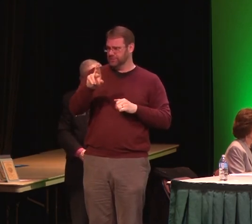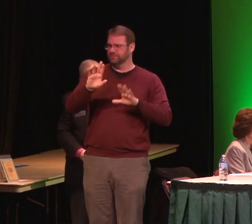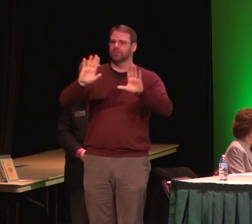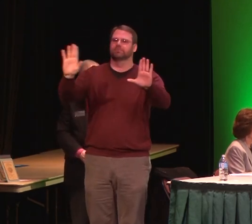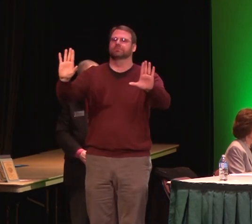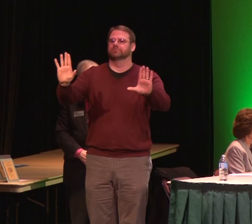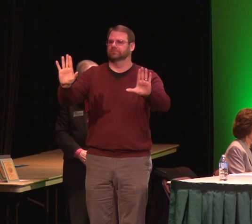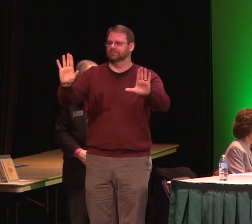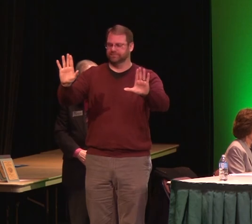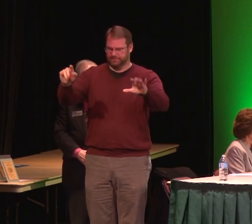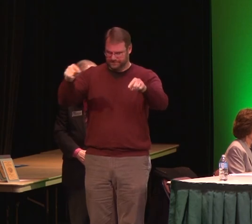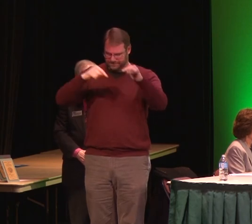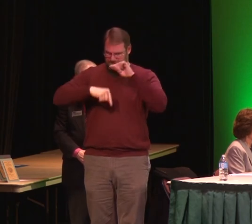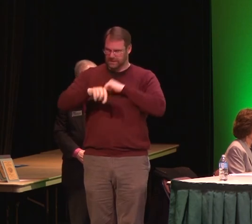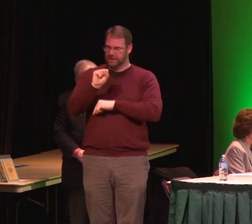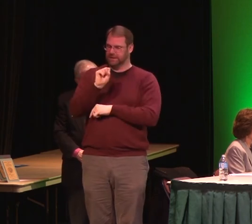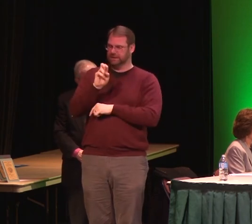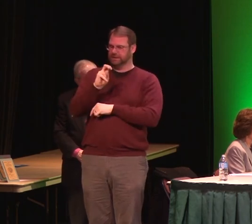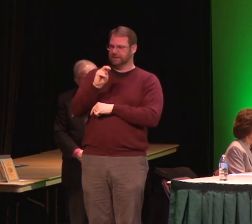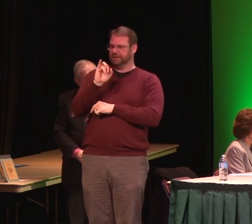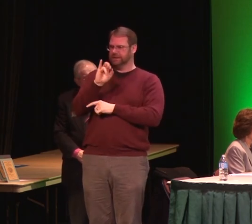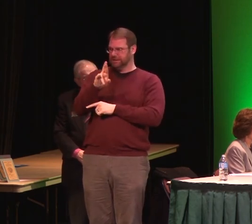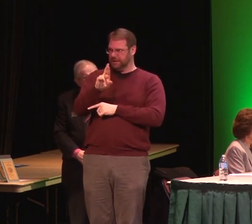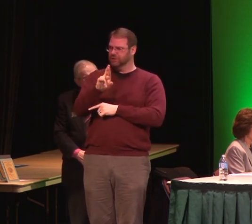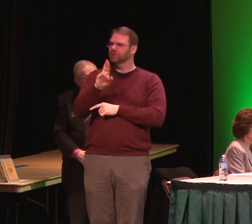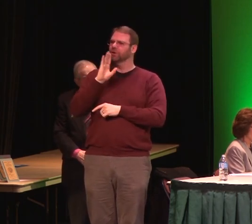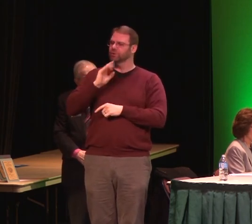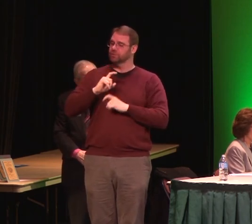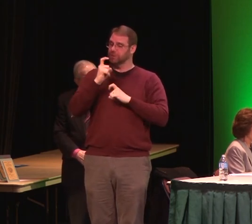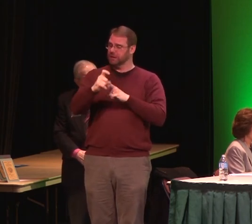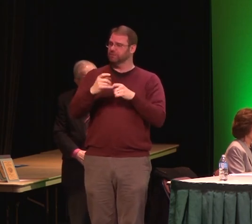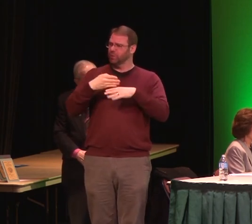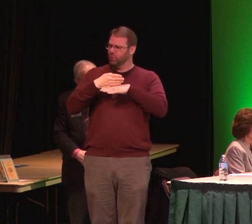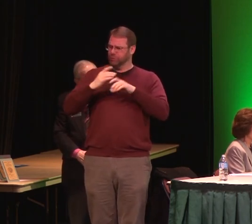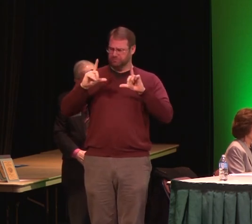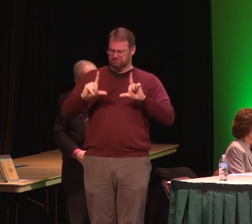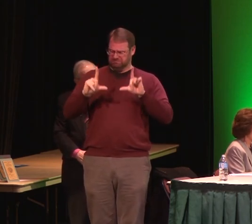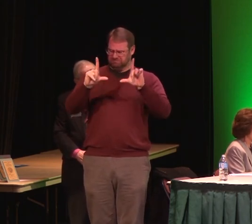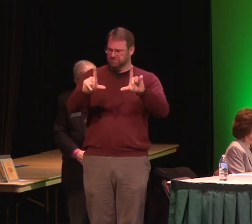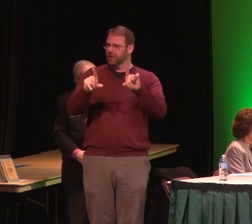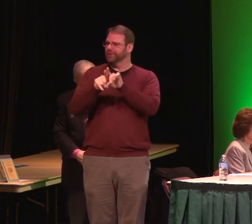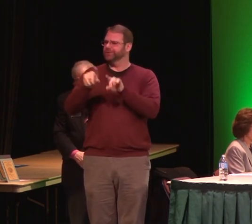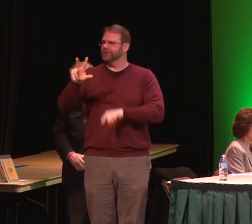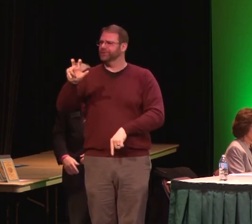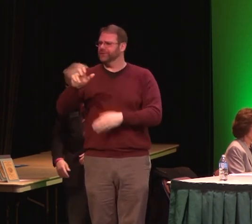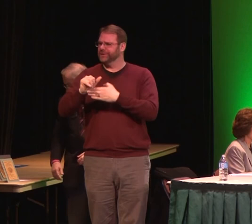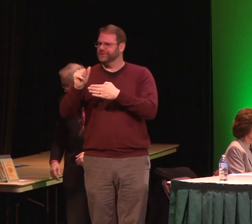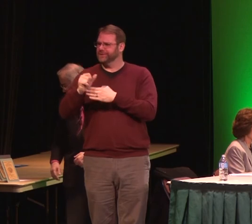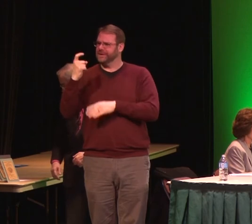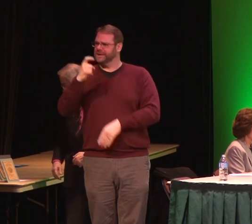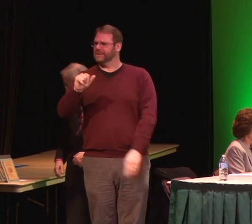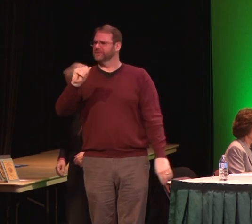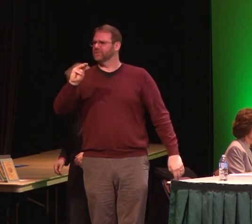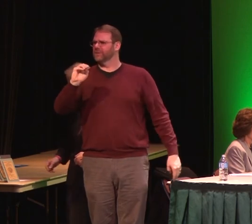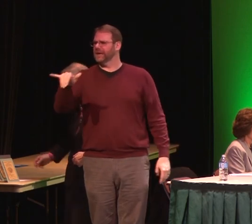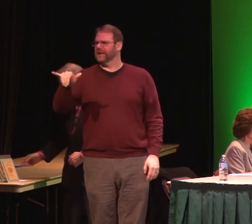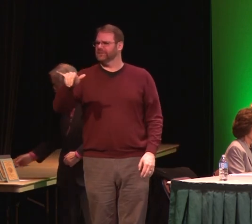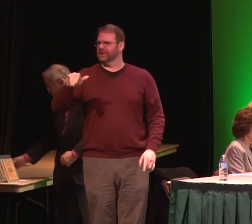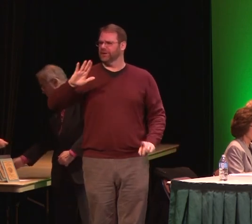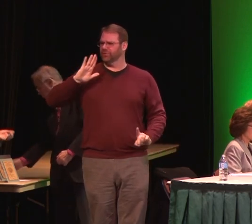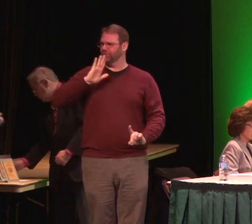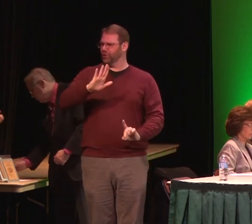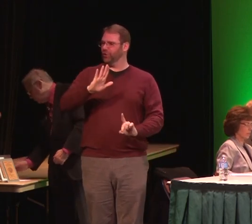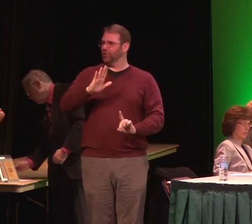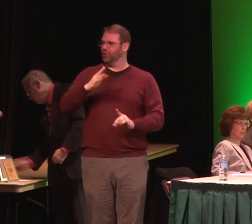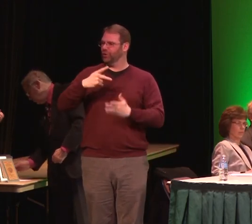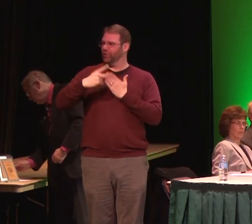in the senior division, a plaque and $300 is awarded to Amy Santos for